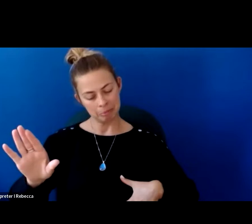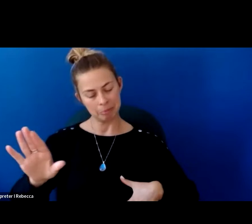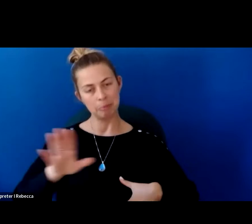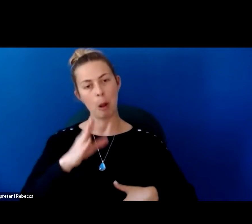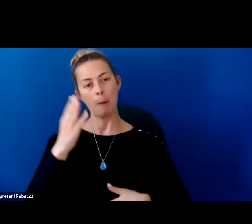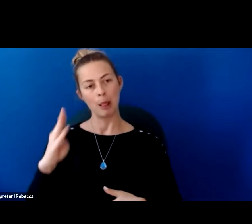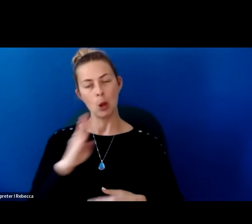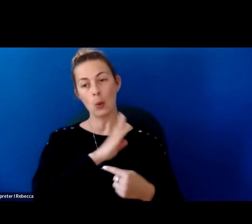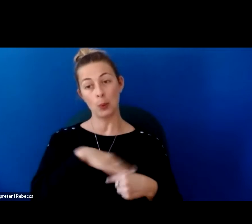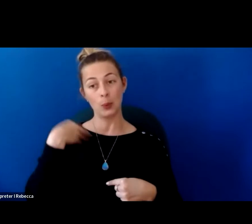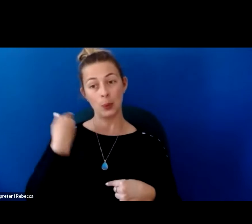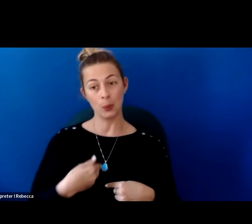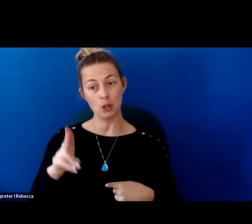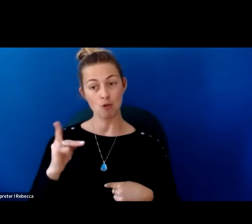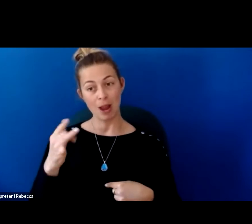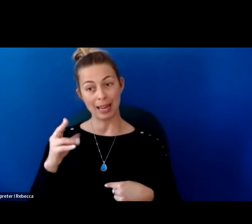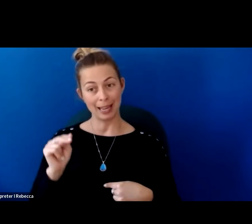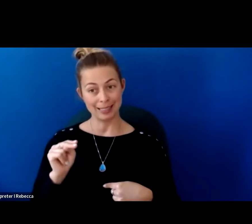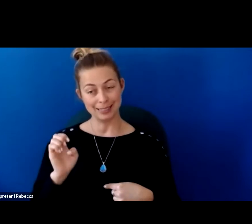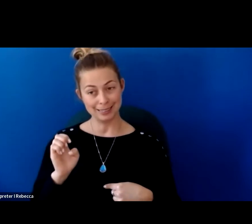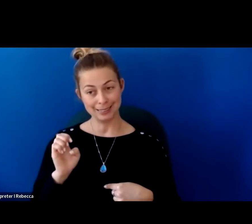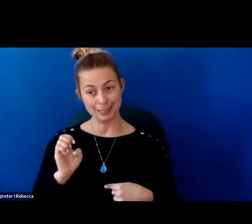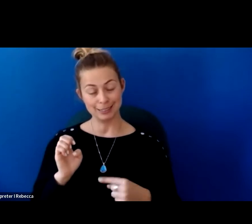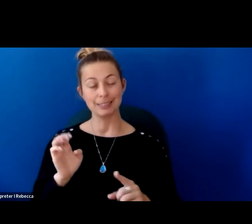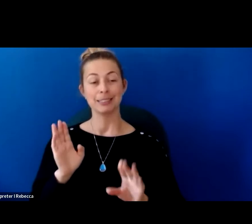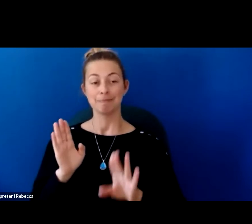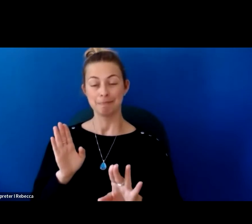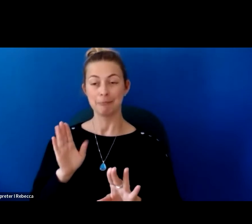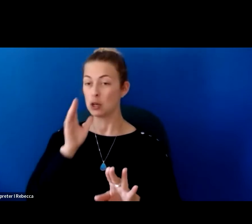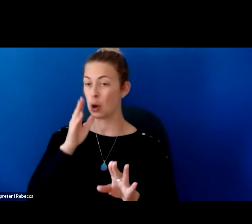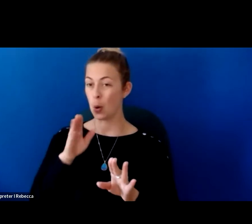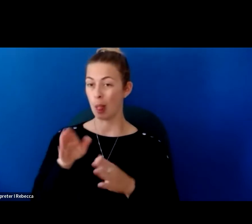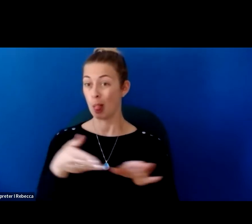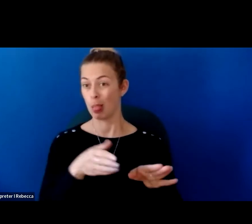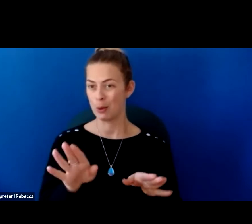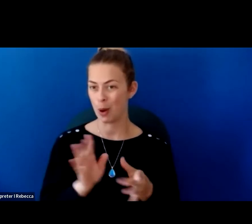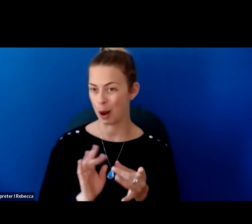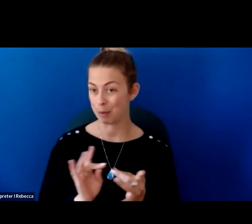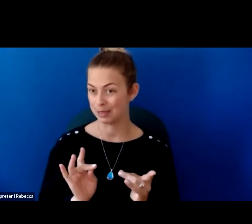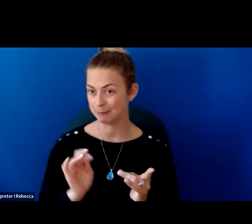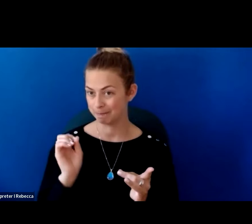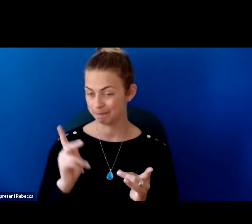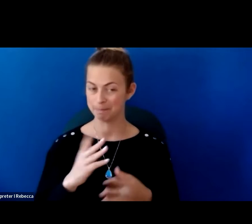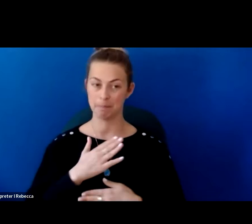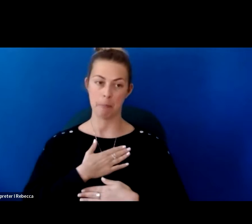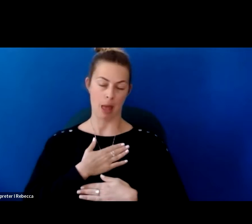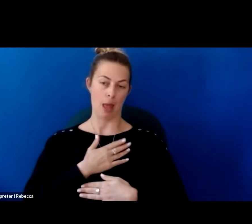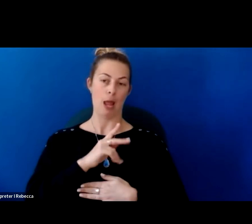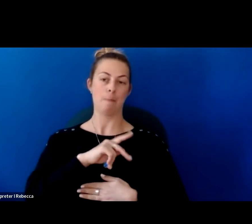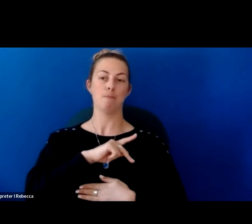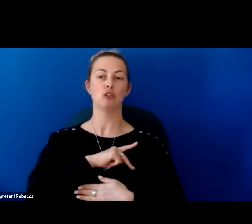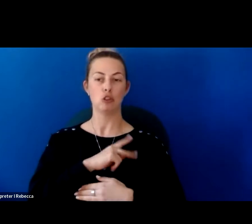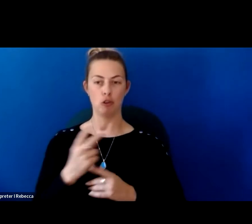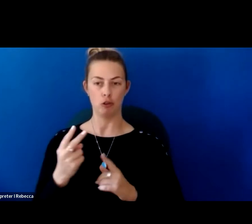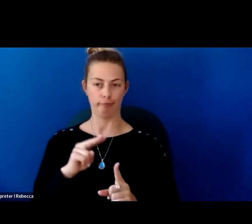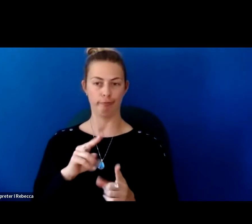blue Ukraine scarf sway you to change your comments in any way. That's just my own personal statement about democracy